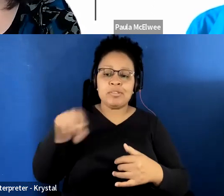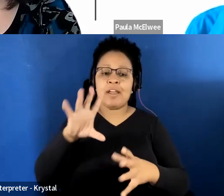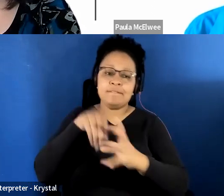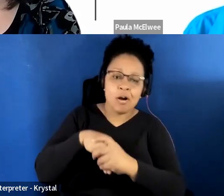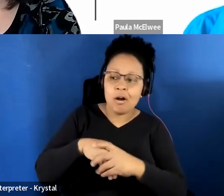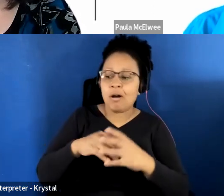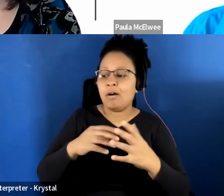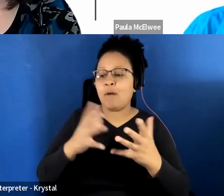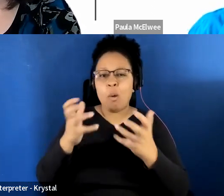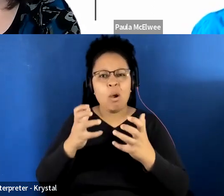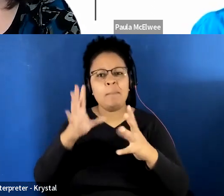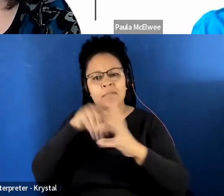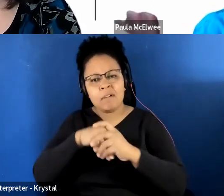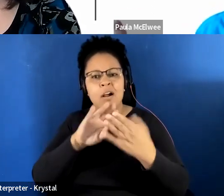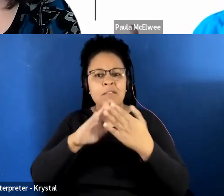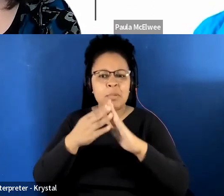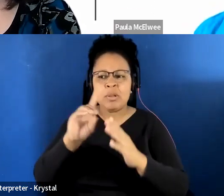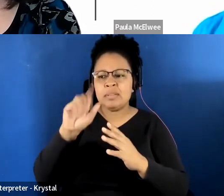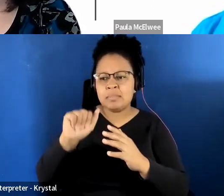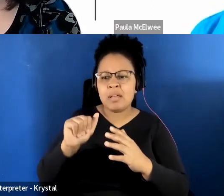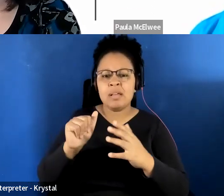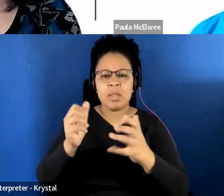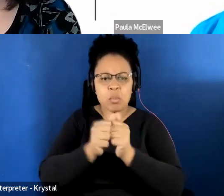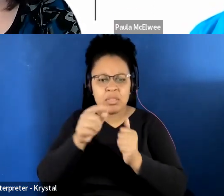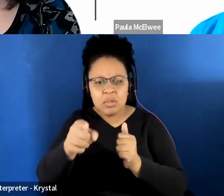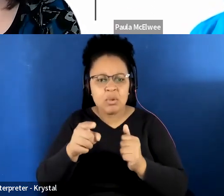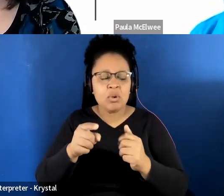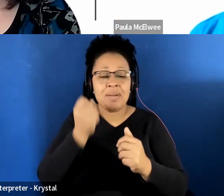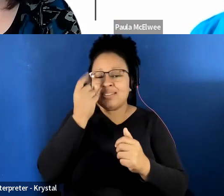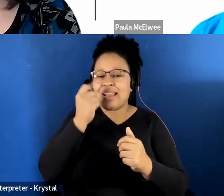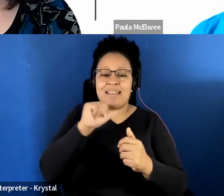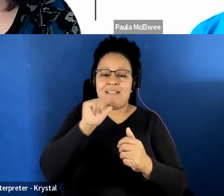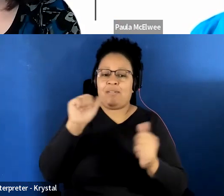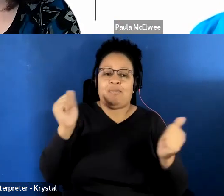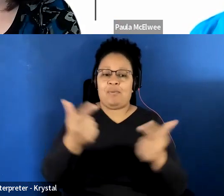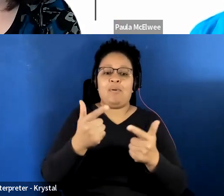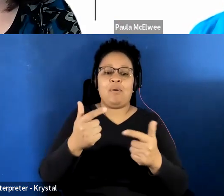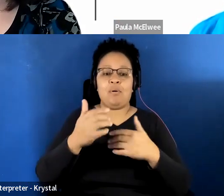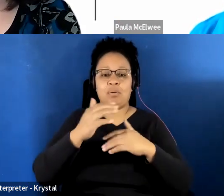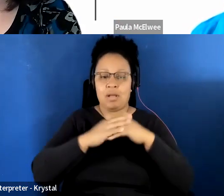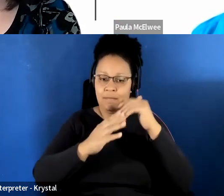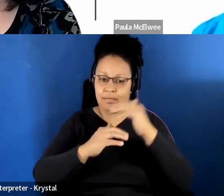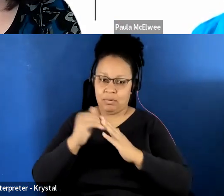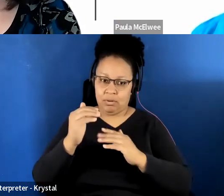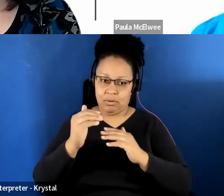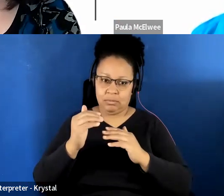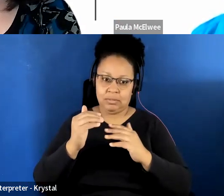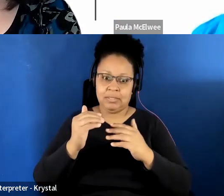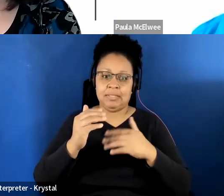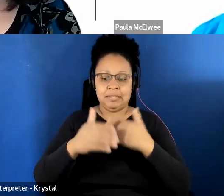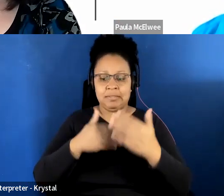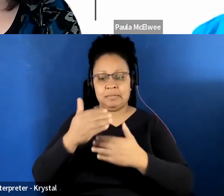part of the disability community with us, great. But not everybody is, especially in those early stages.